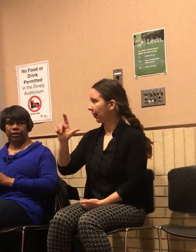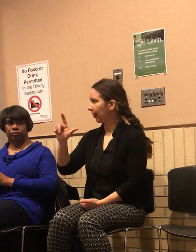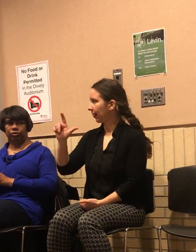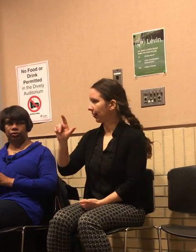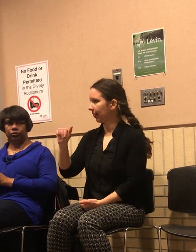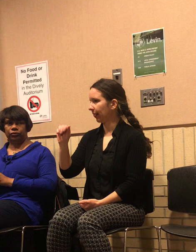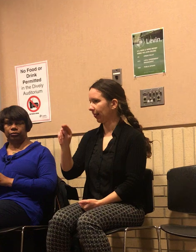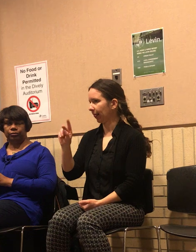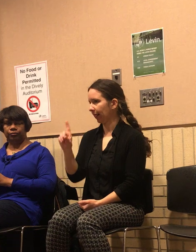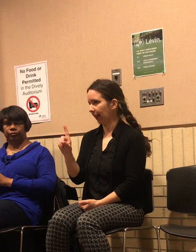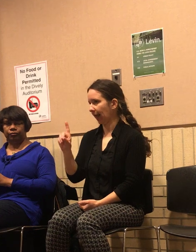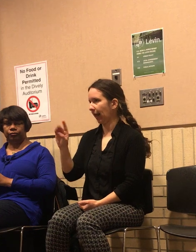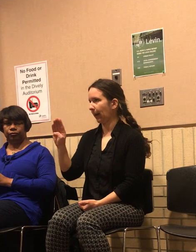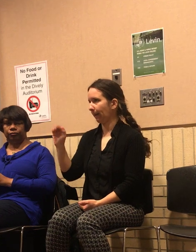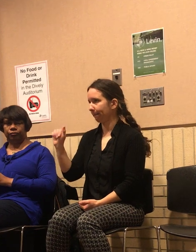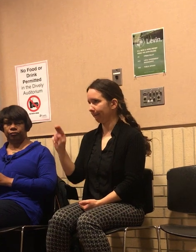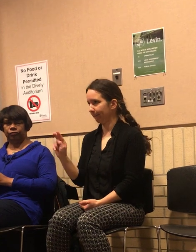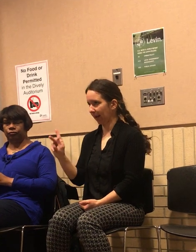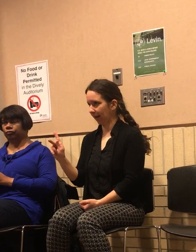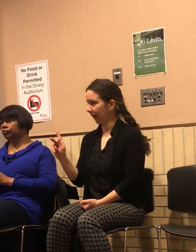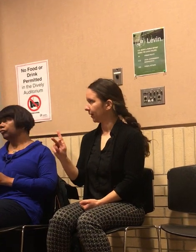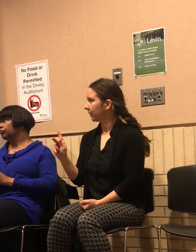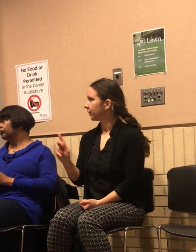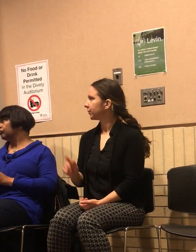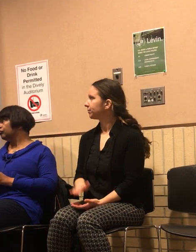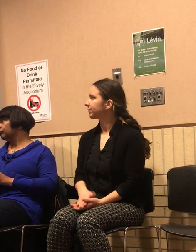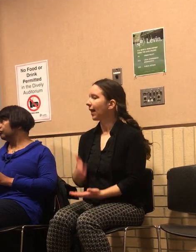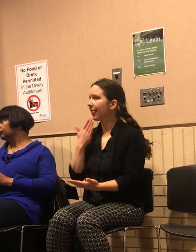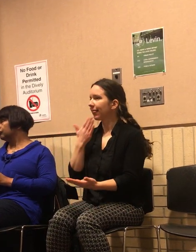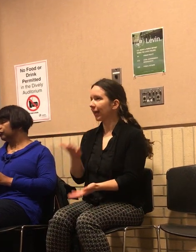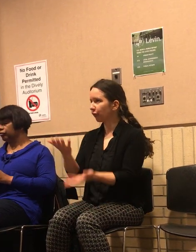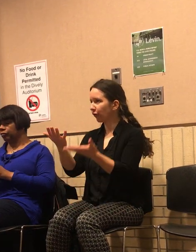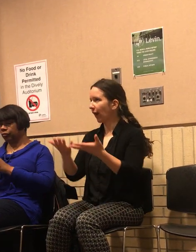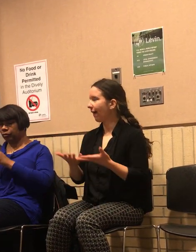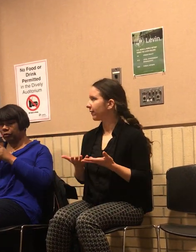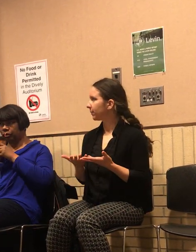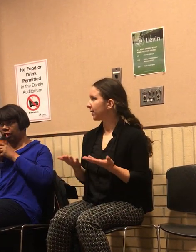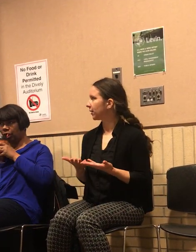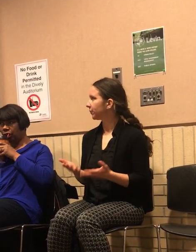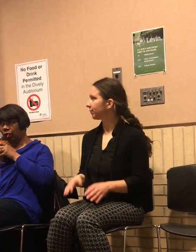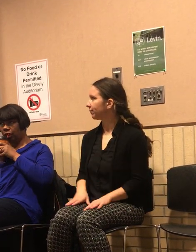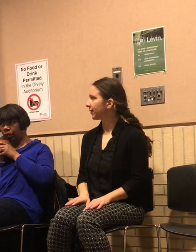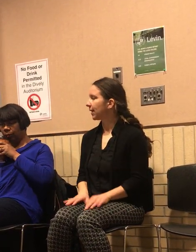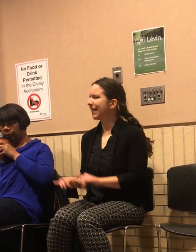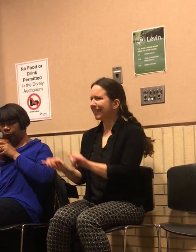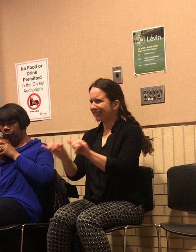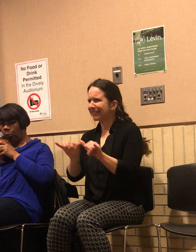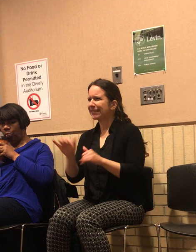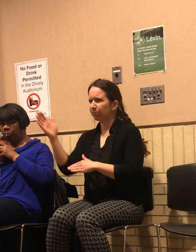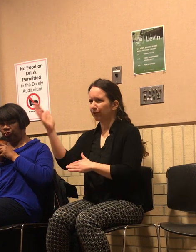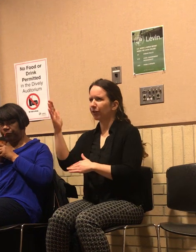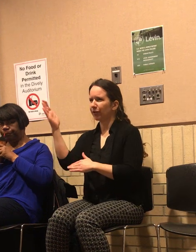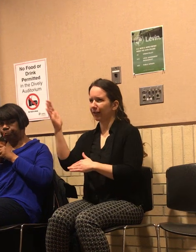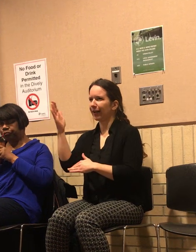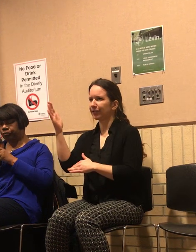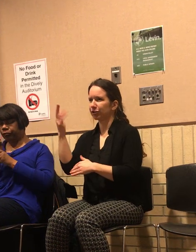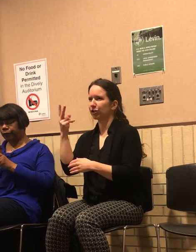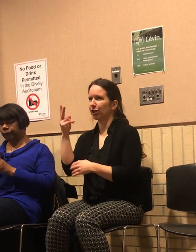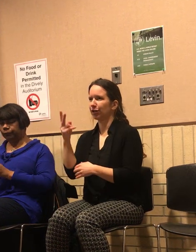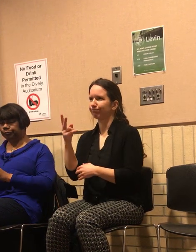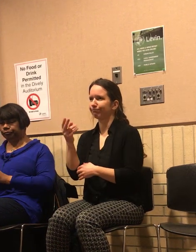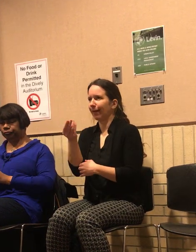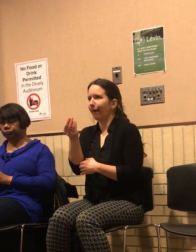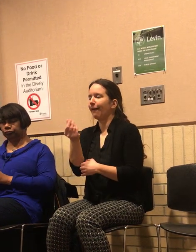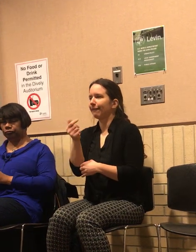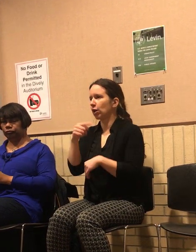class. I've done this or a similar talk with Professor Nagy a couple times now, and I always really enjoy